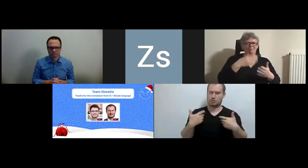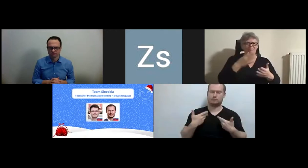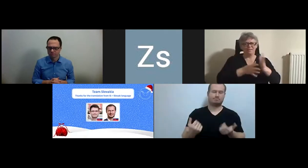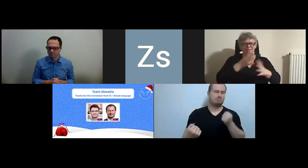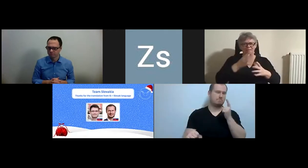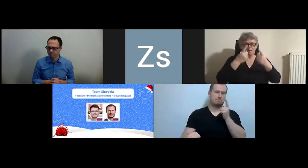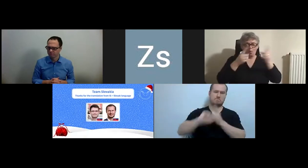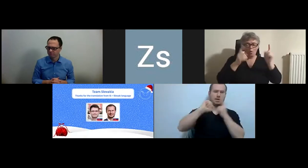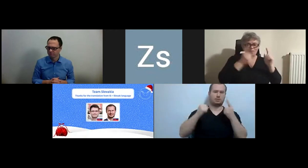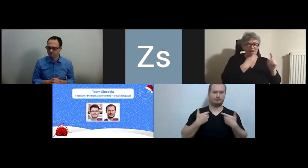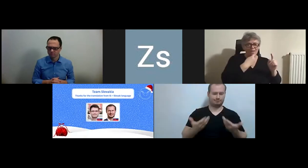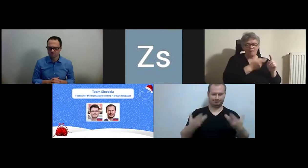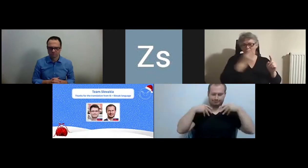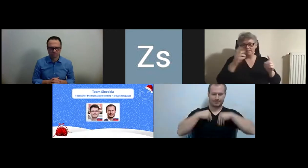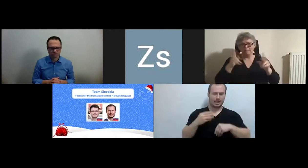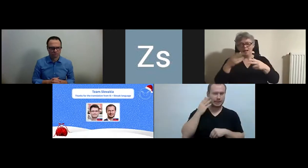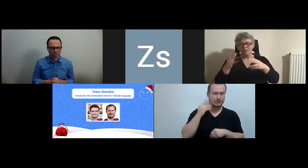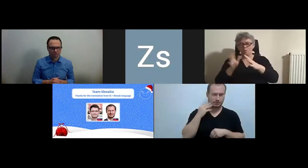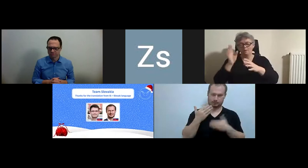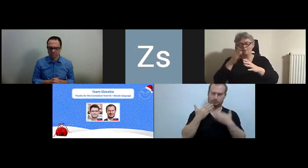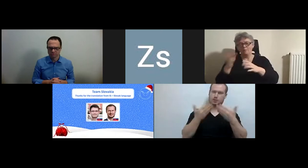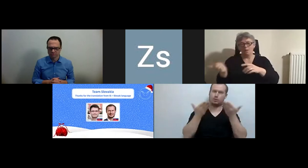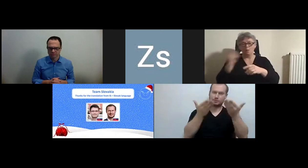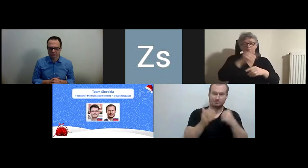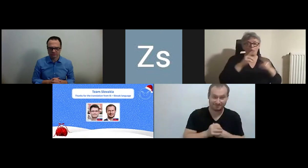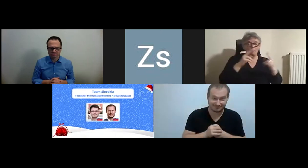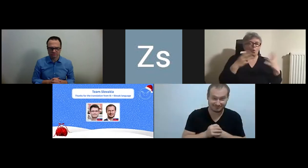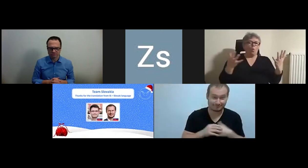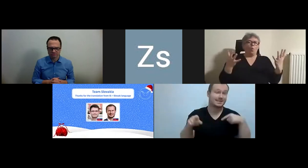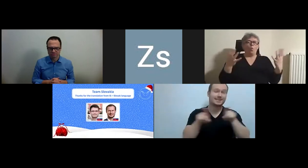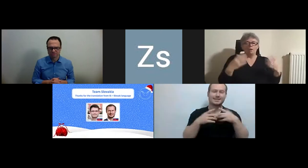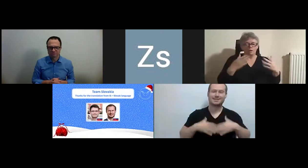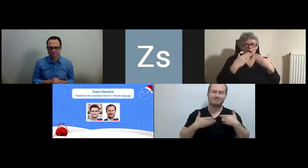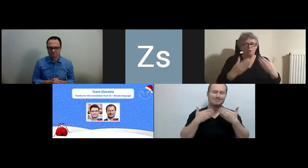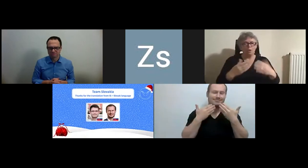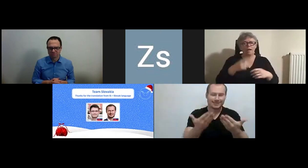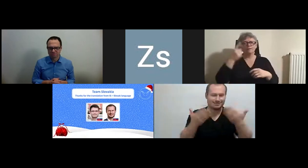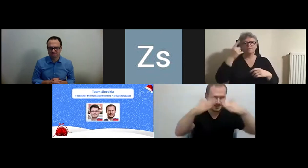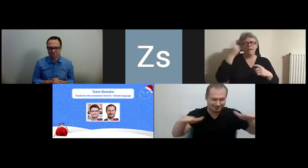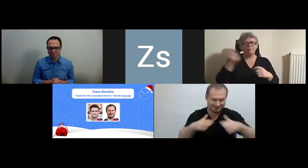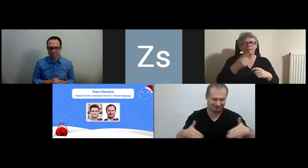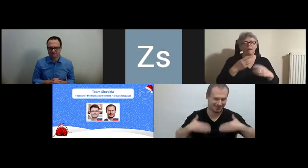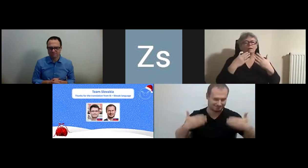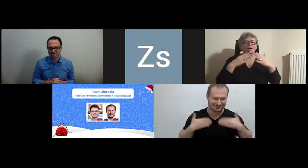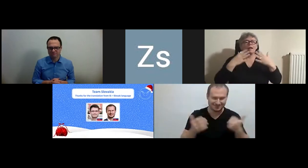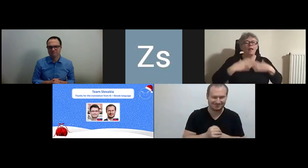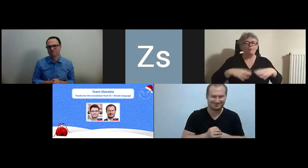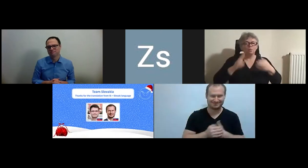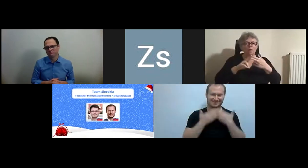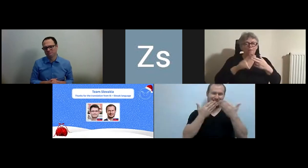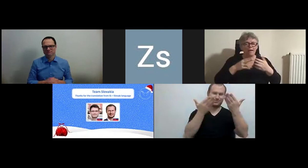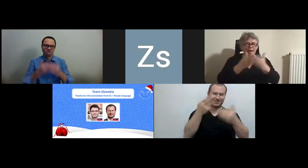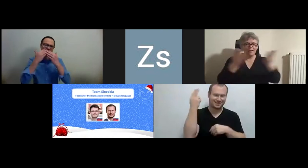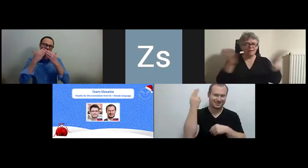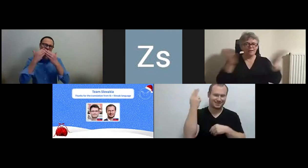sign, but it's the first time to interpret from international sign to Slovakian sign. It's given me such a great experience.